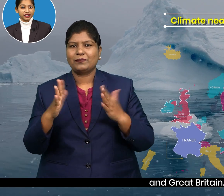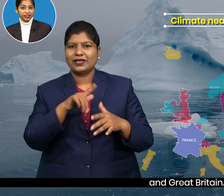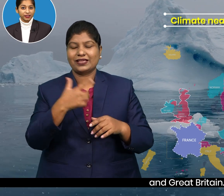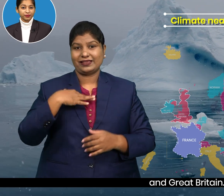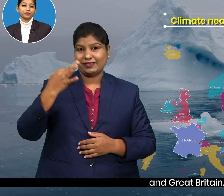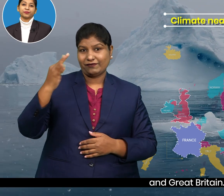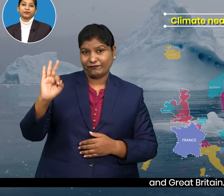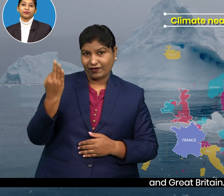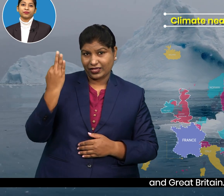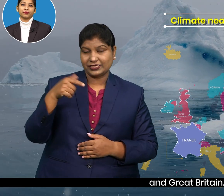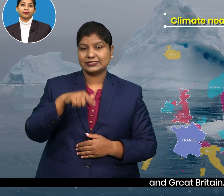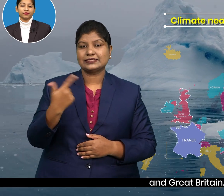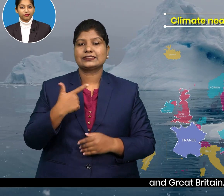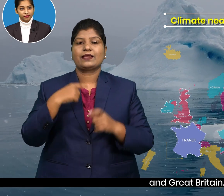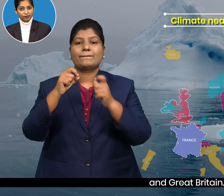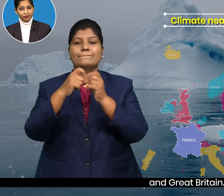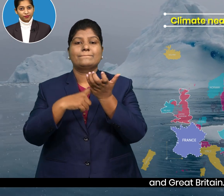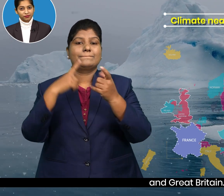Great Britain.